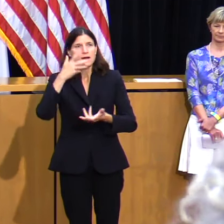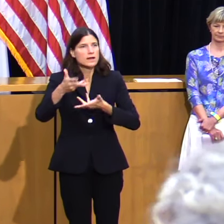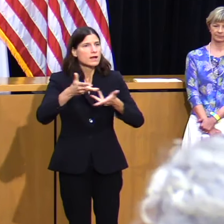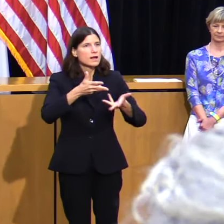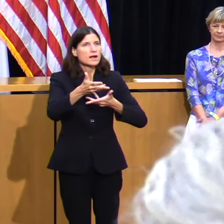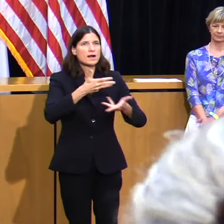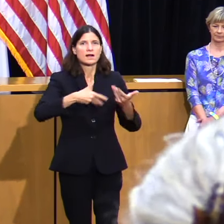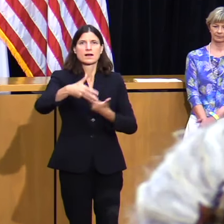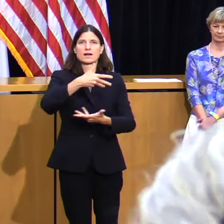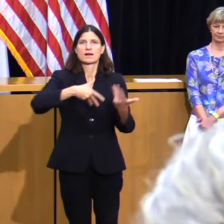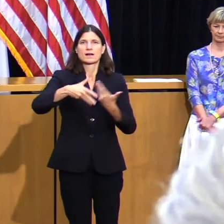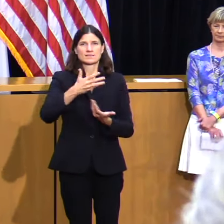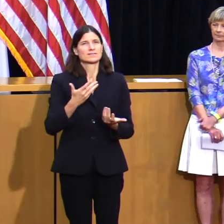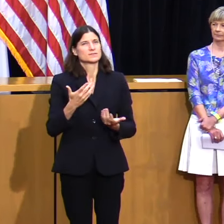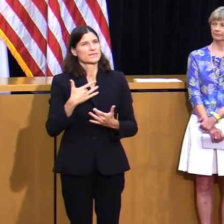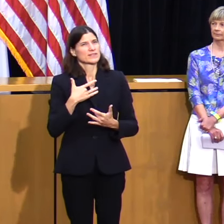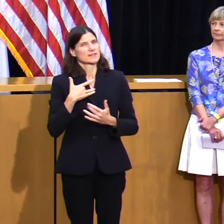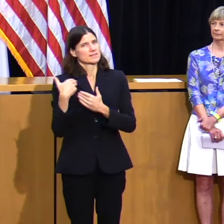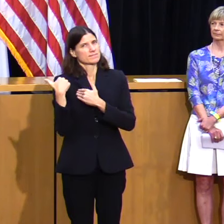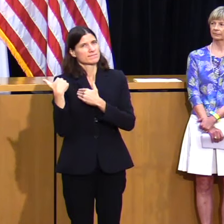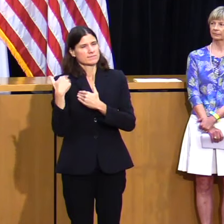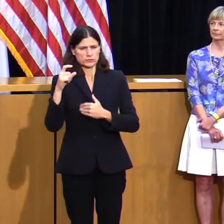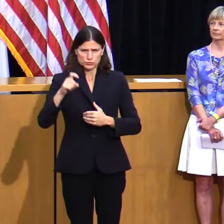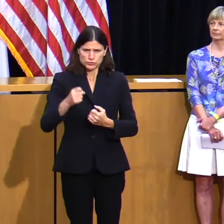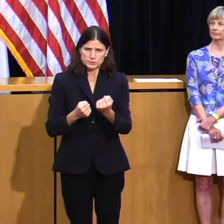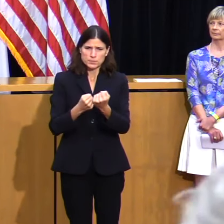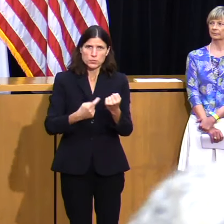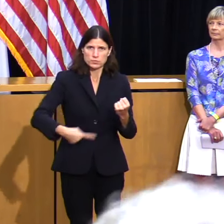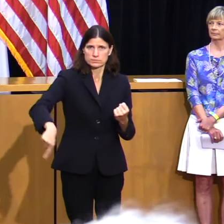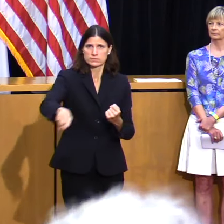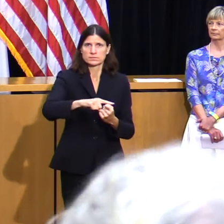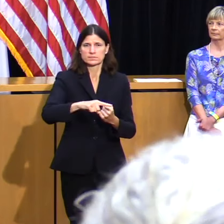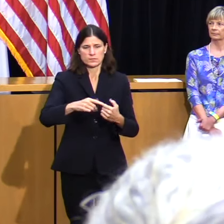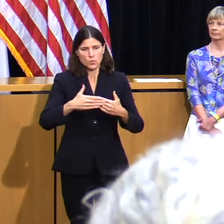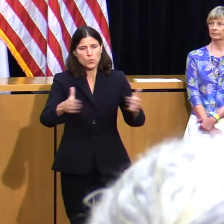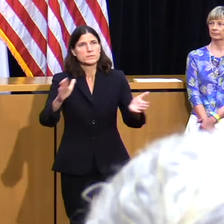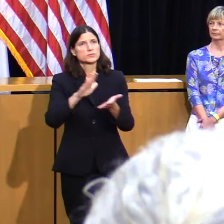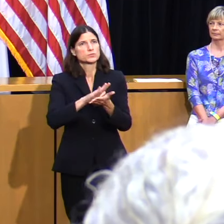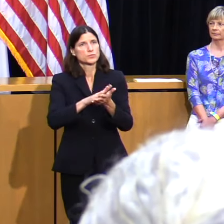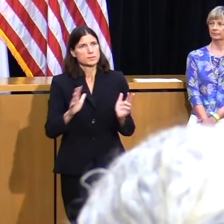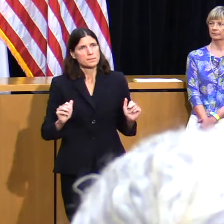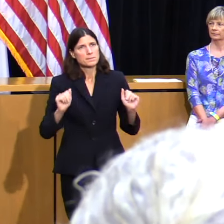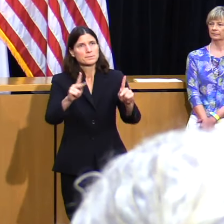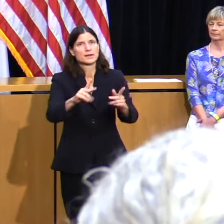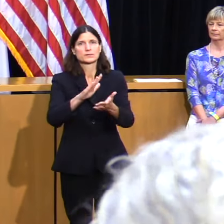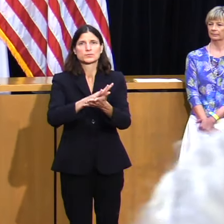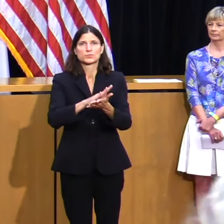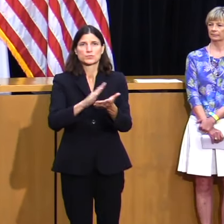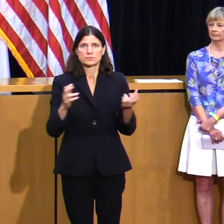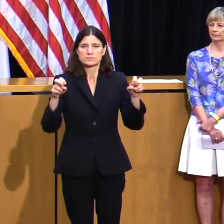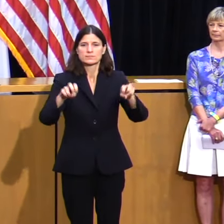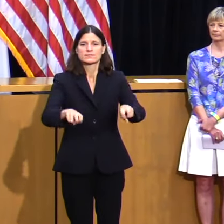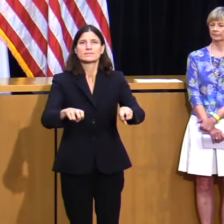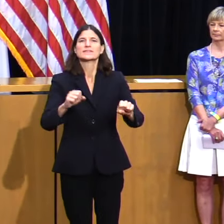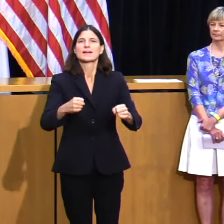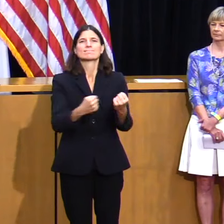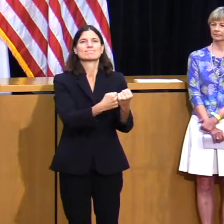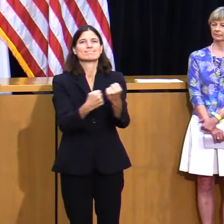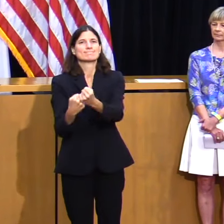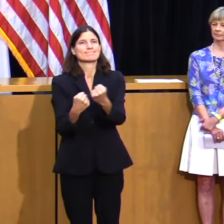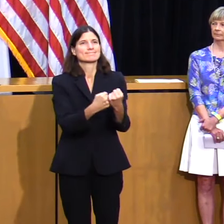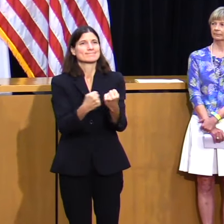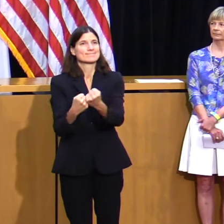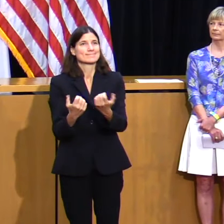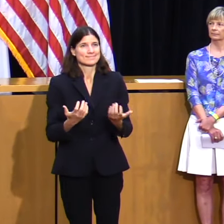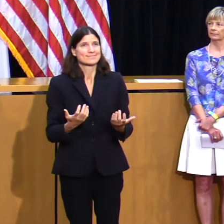that obligation and opening their schools based on intelligent, responsible plans that are driven by the science. To help